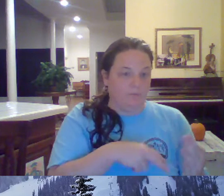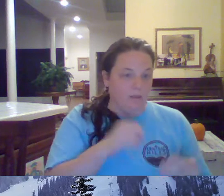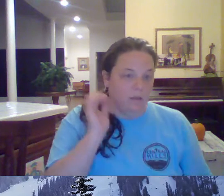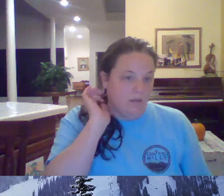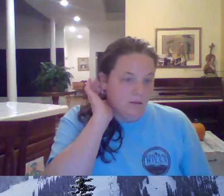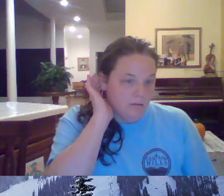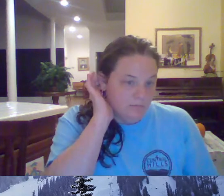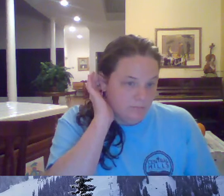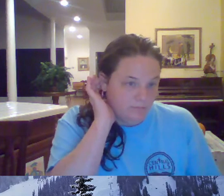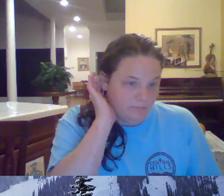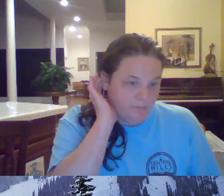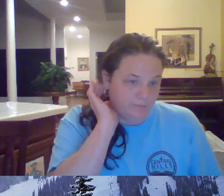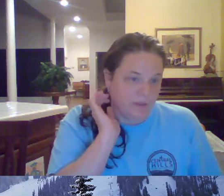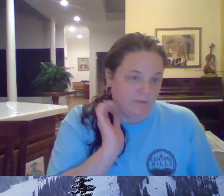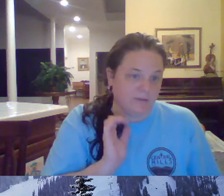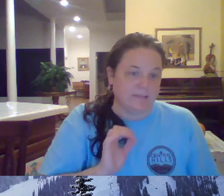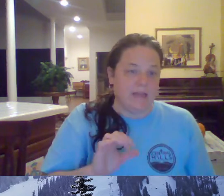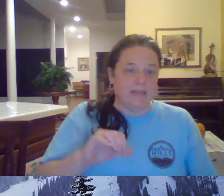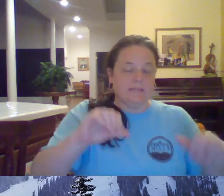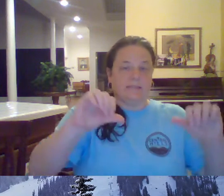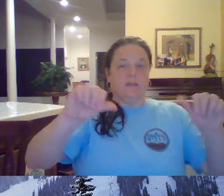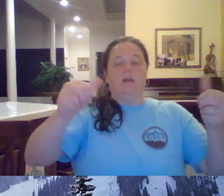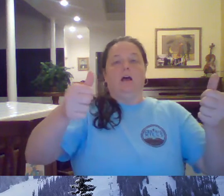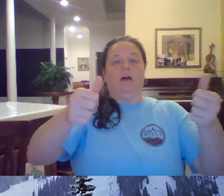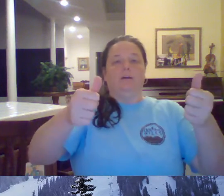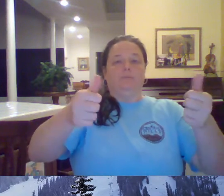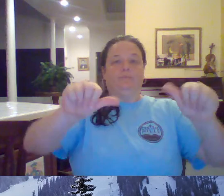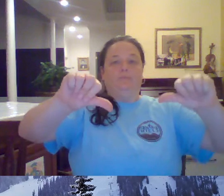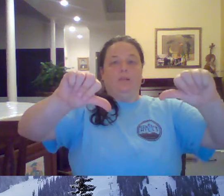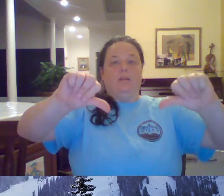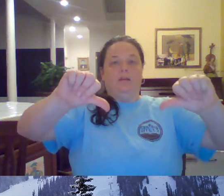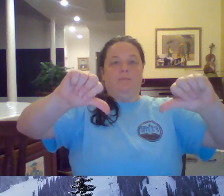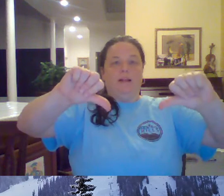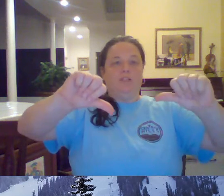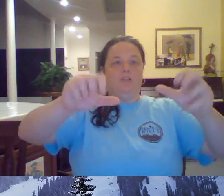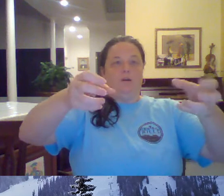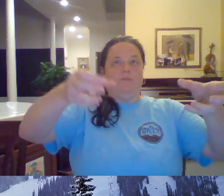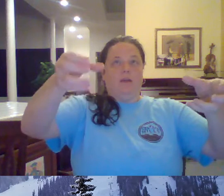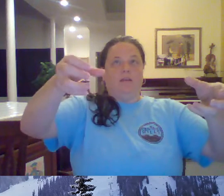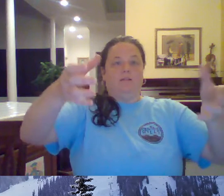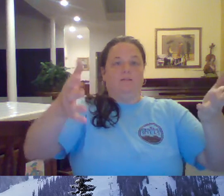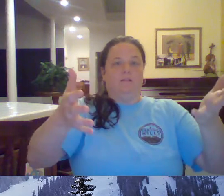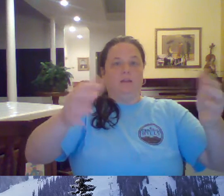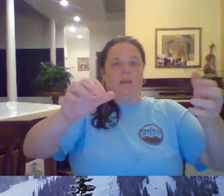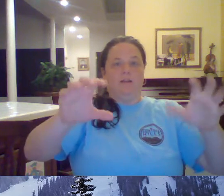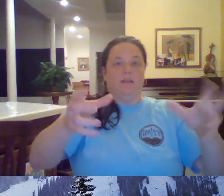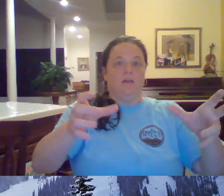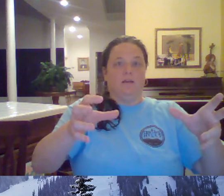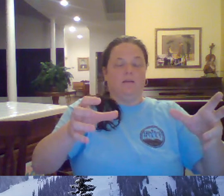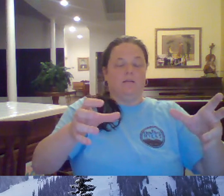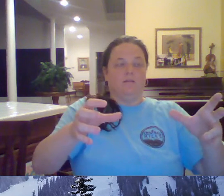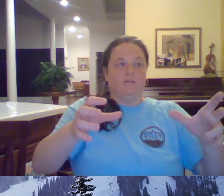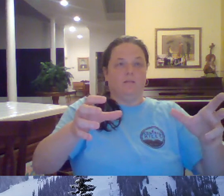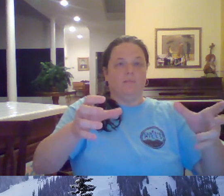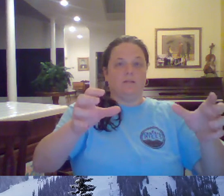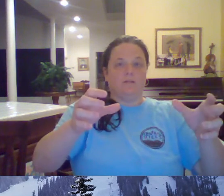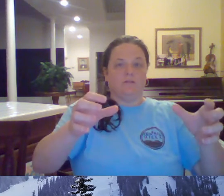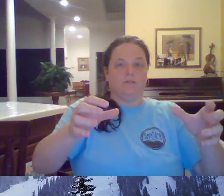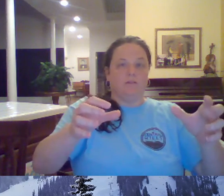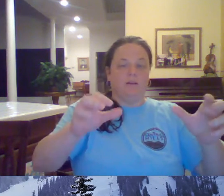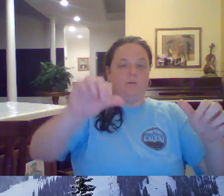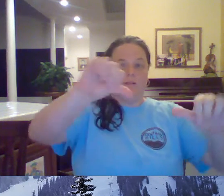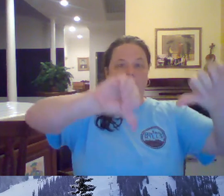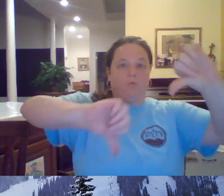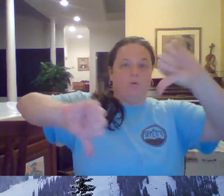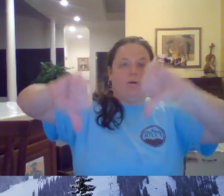Reading. Okay, for science, imagine that you have like a chemist